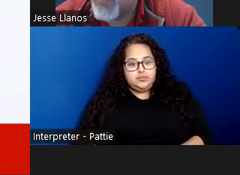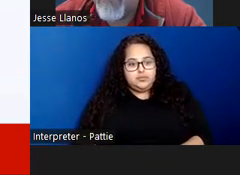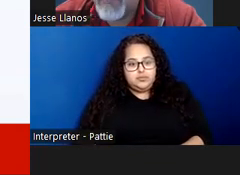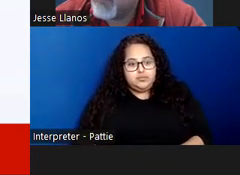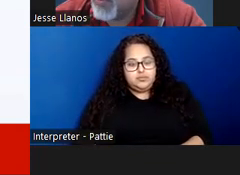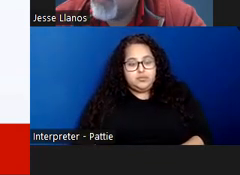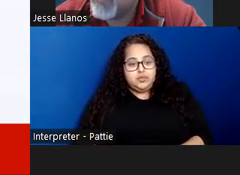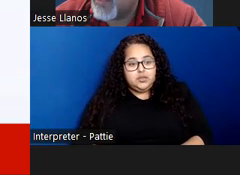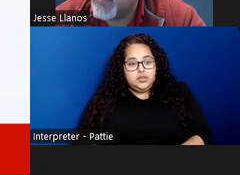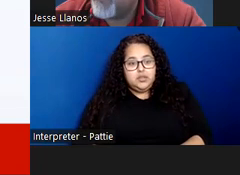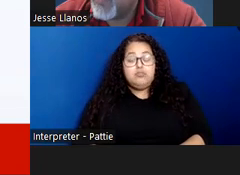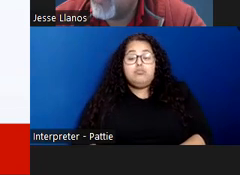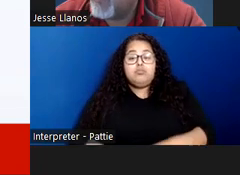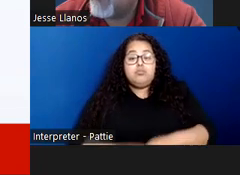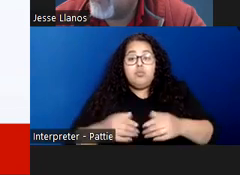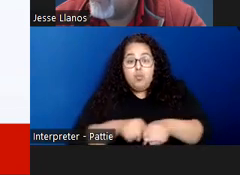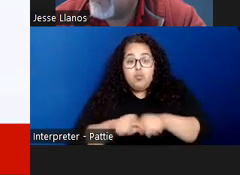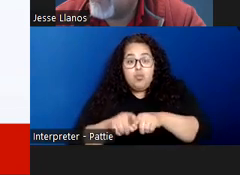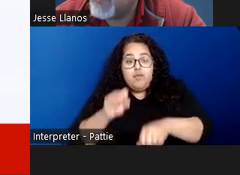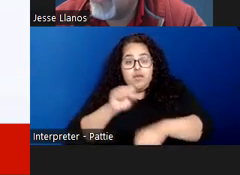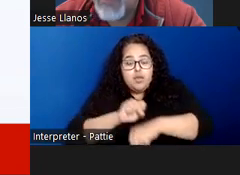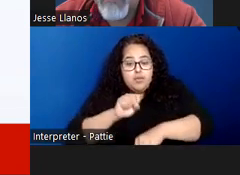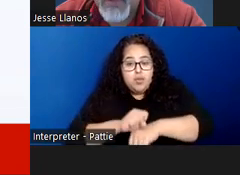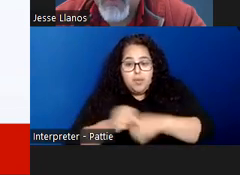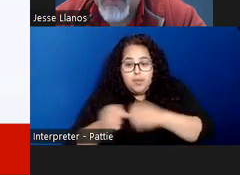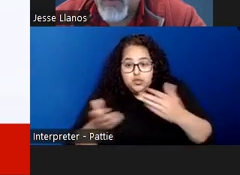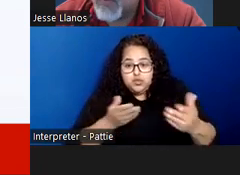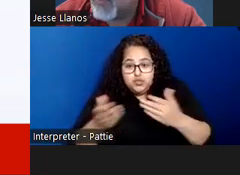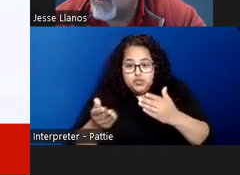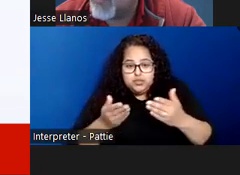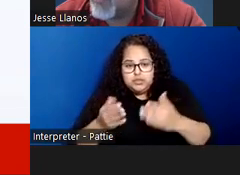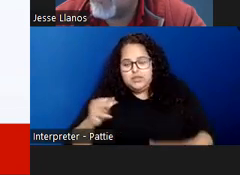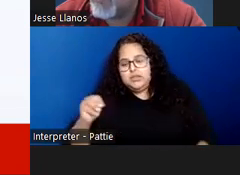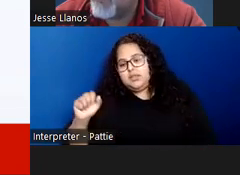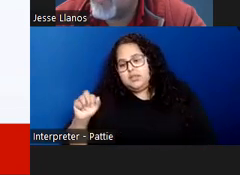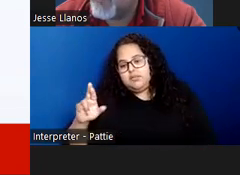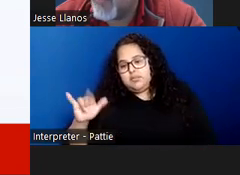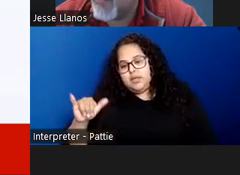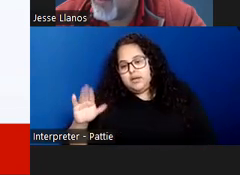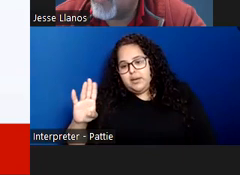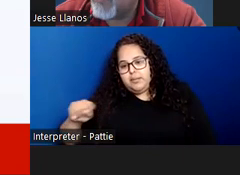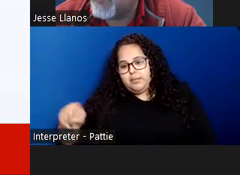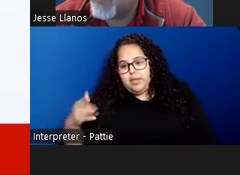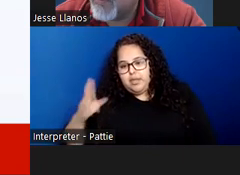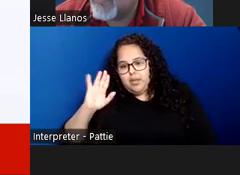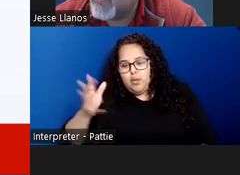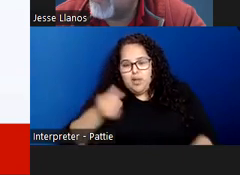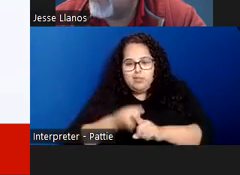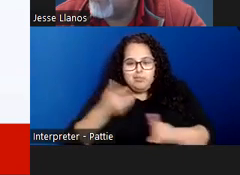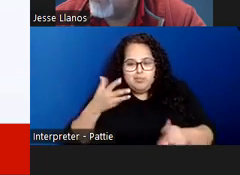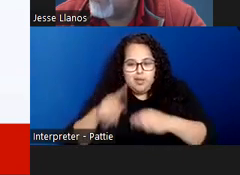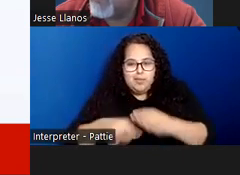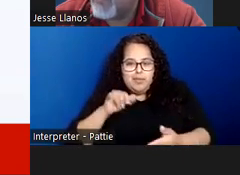And then we have the employment side of services, and Mary Beth will tell us a little bit about that, those